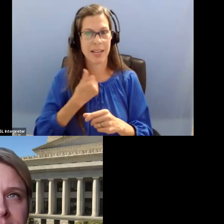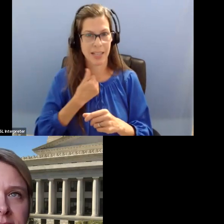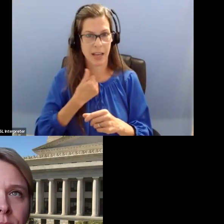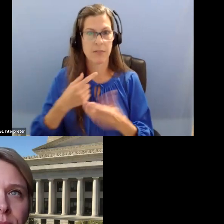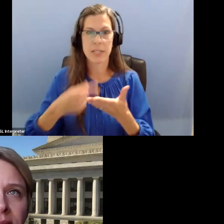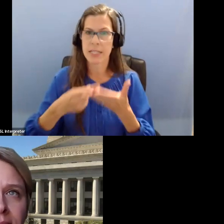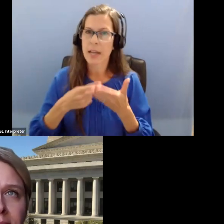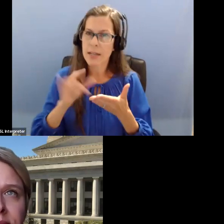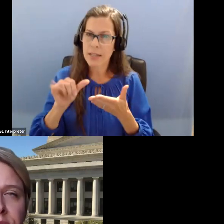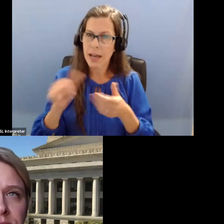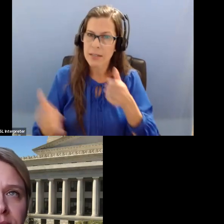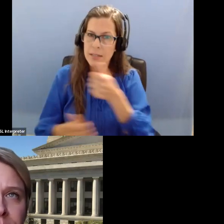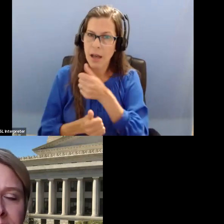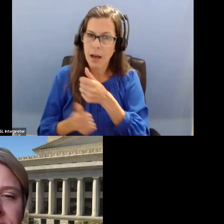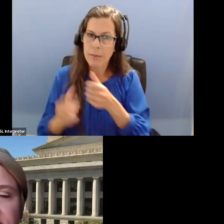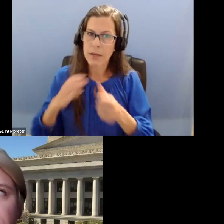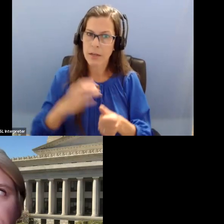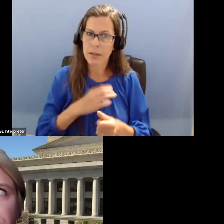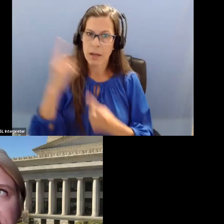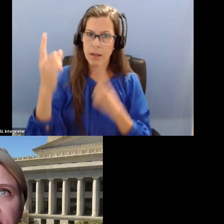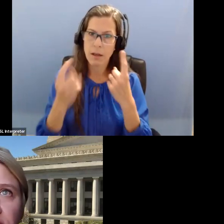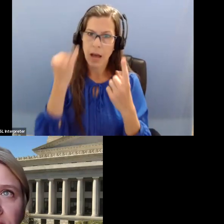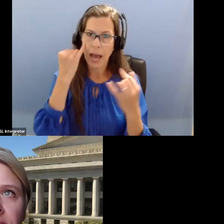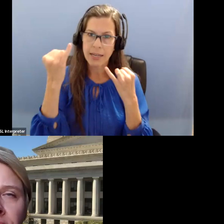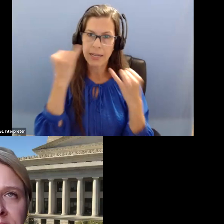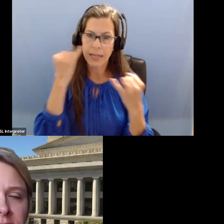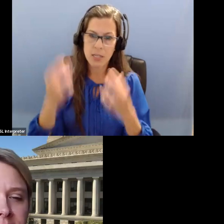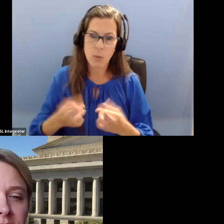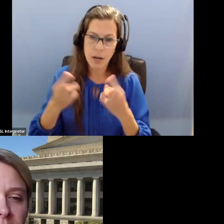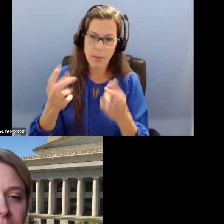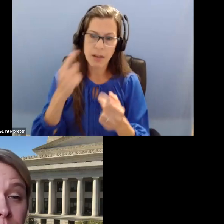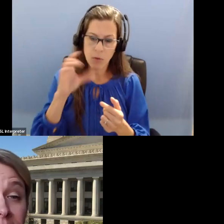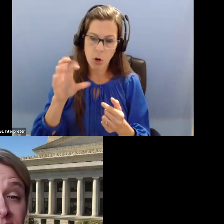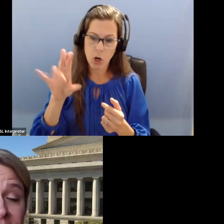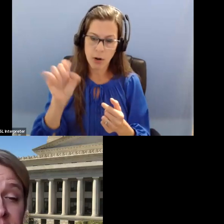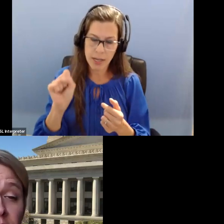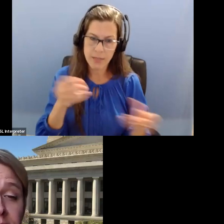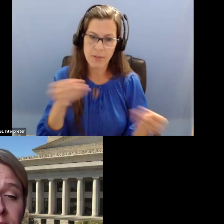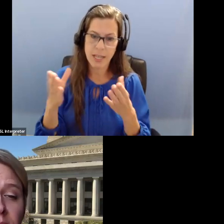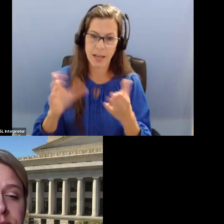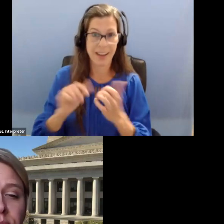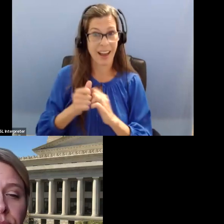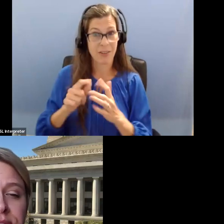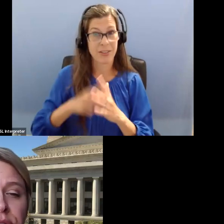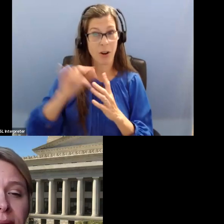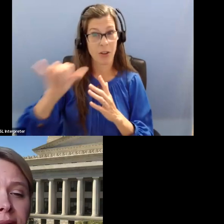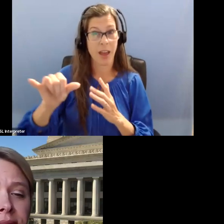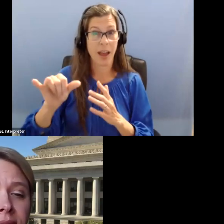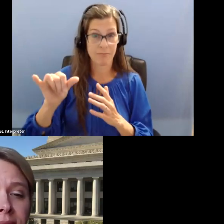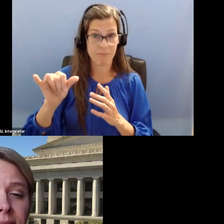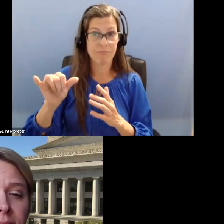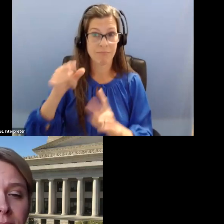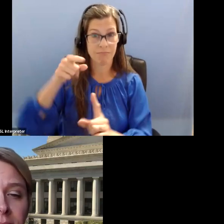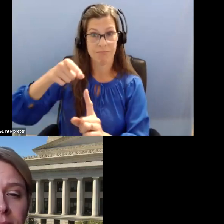and thoughts that we would have in terms of recommendations to the CRIS and our facilitators on how we might kick this off. So we do